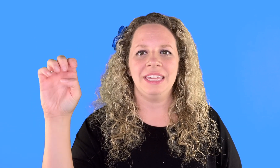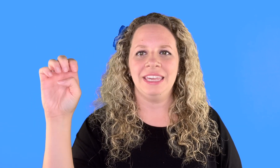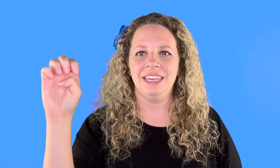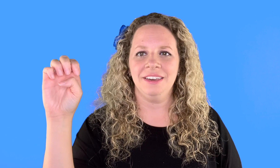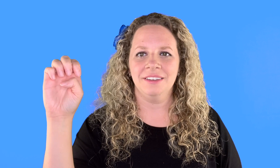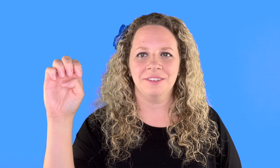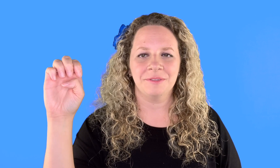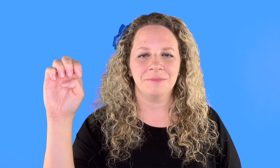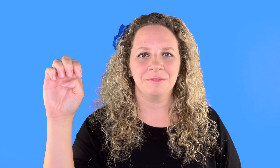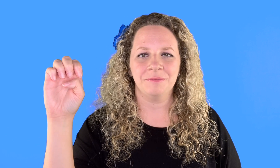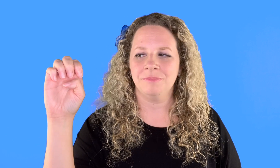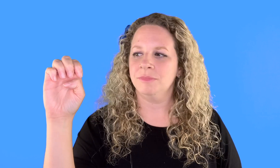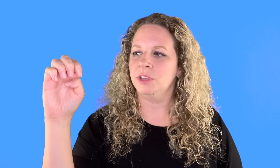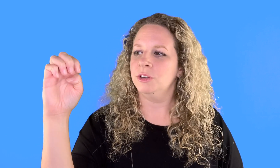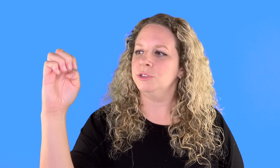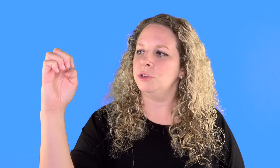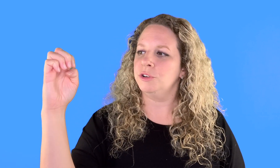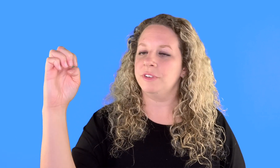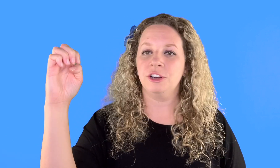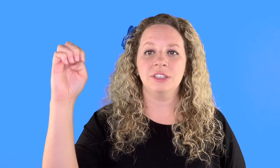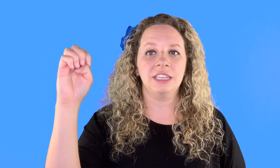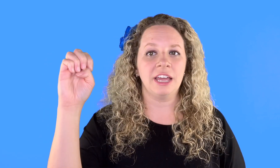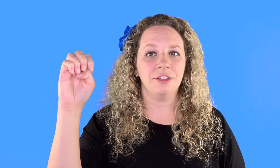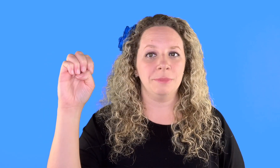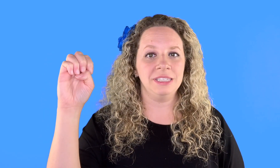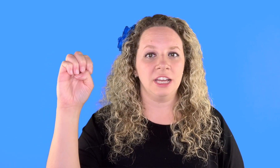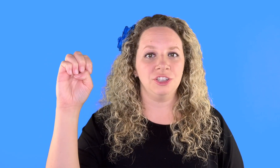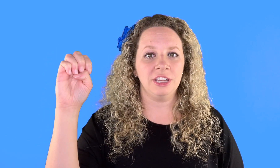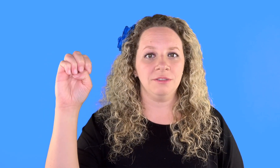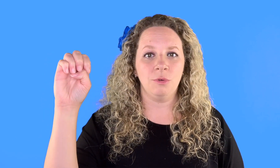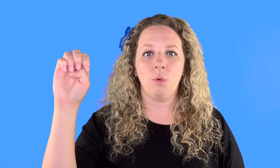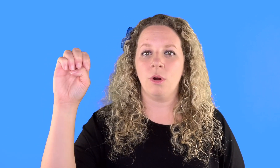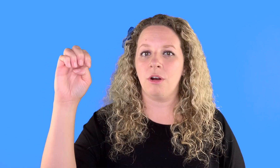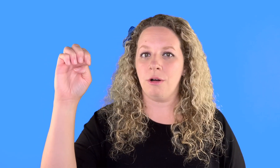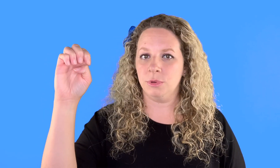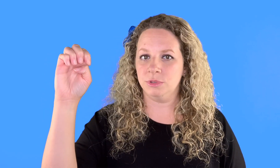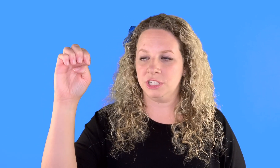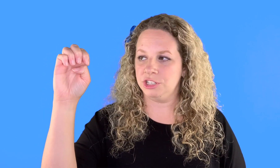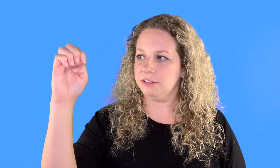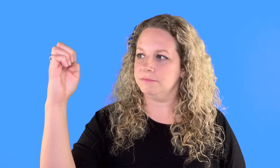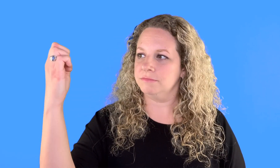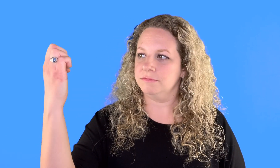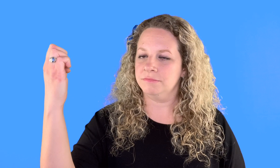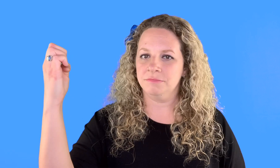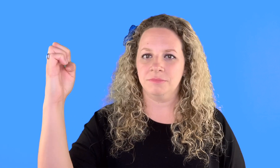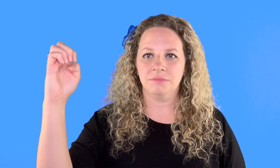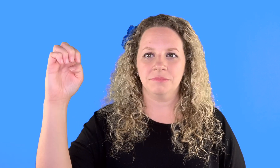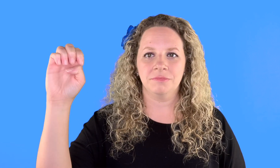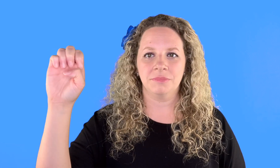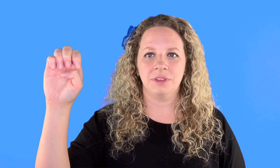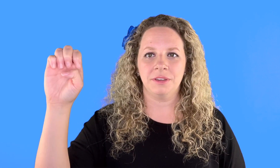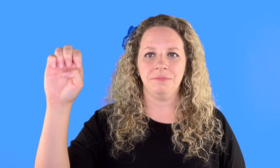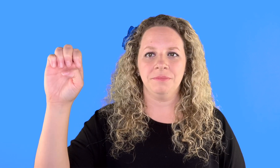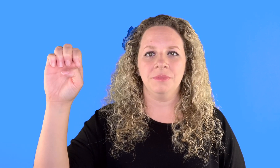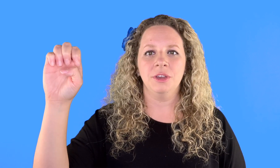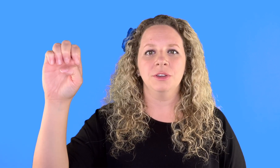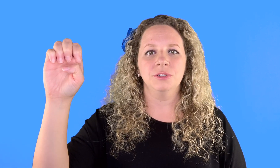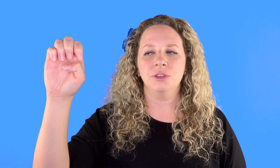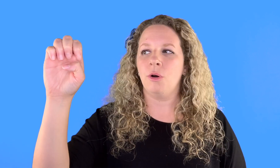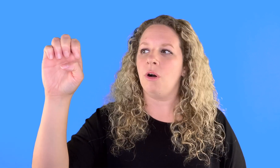E. So your fingers can either be touching or almost touching. Okay. So all